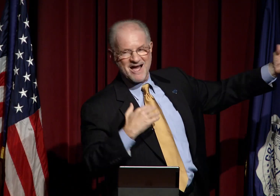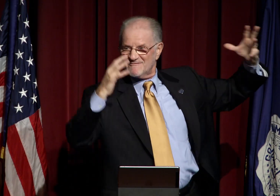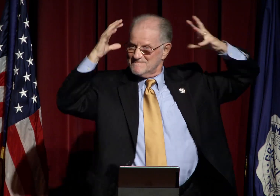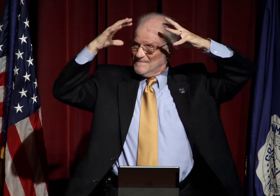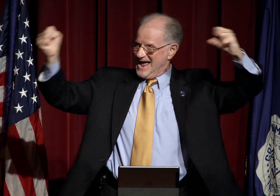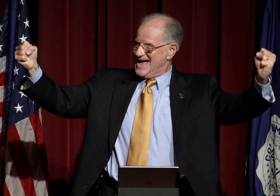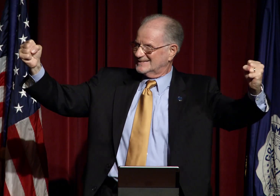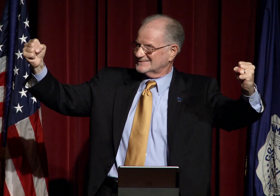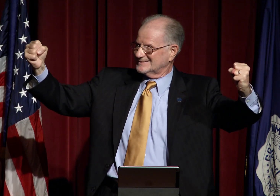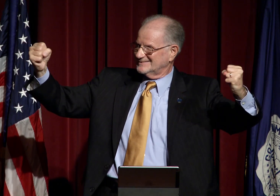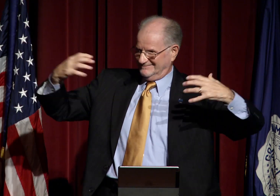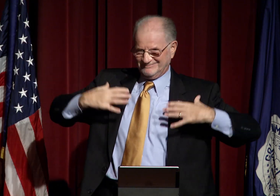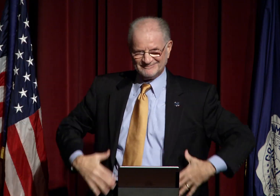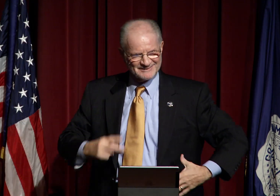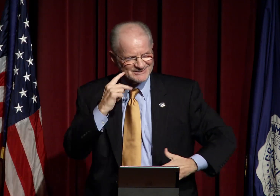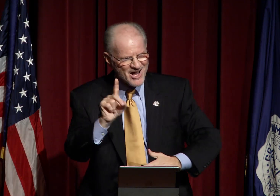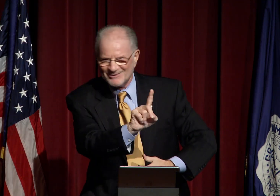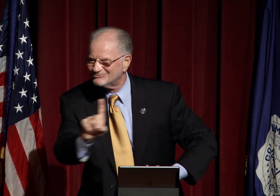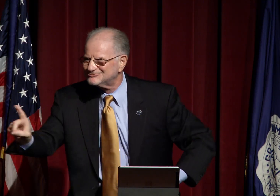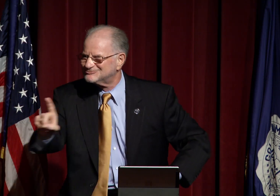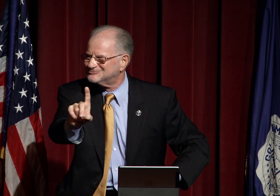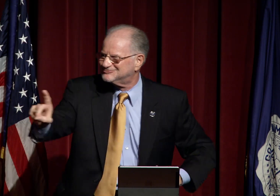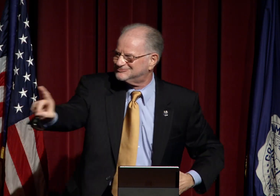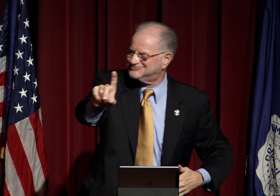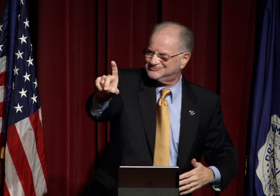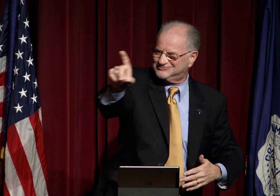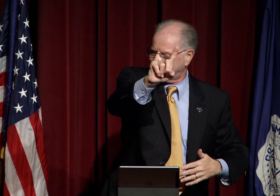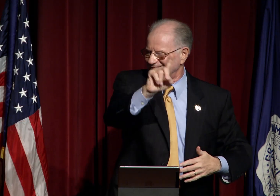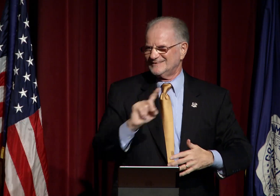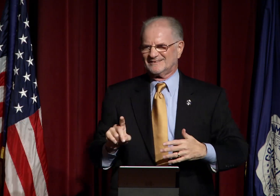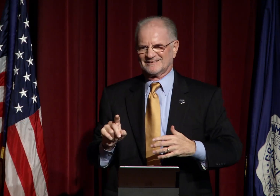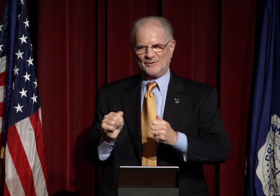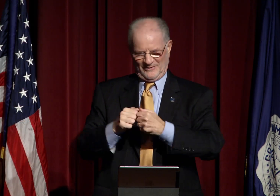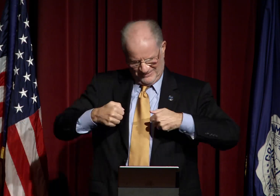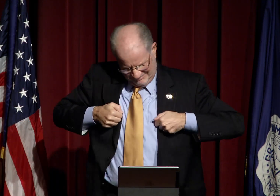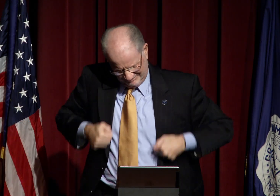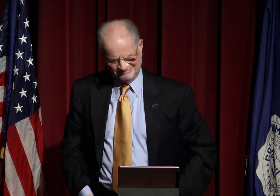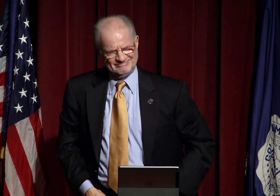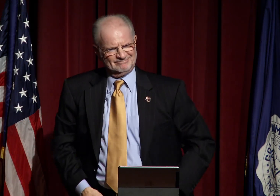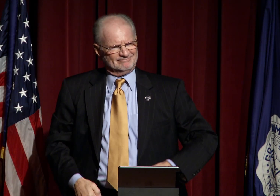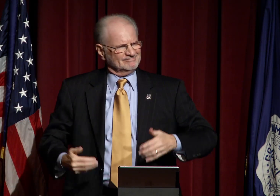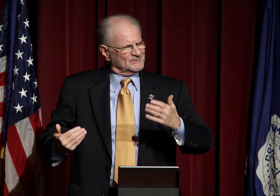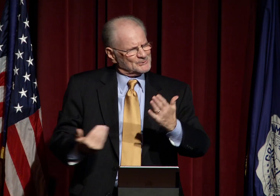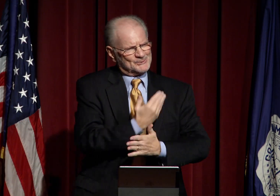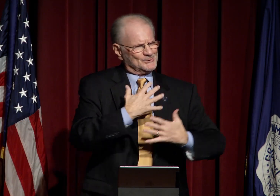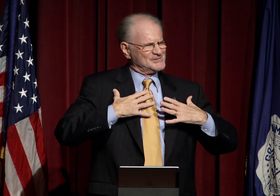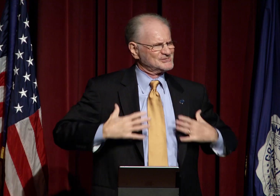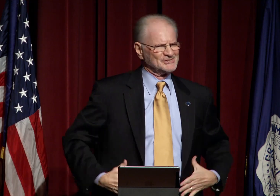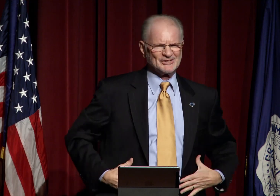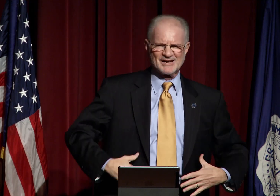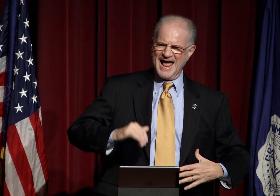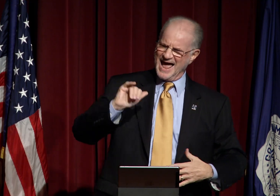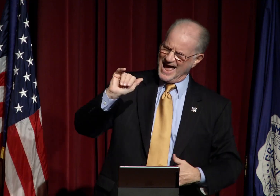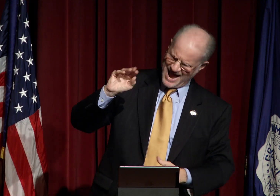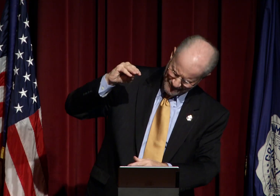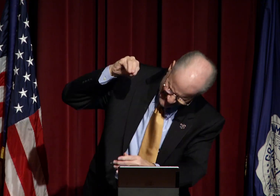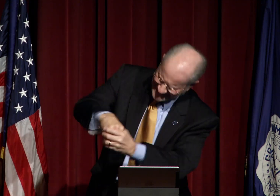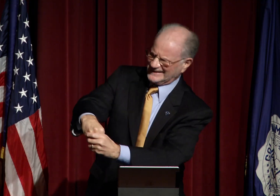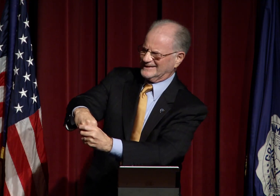that brings us to enrollment. And you see on the screen the Bison mascot who's joined us today, proudly wearing the new shirts from